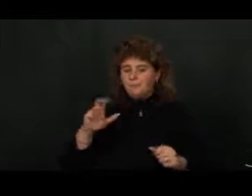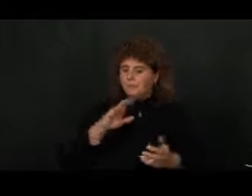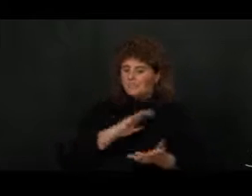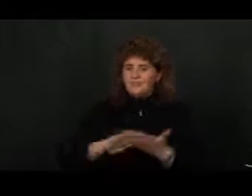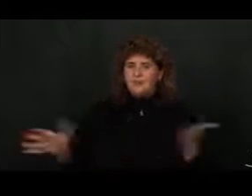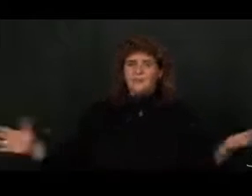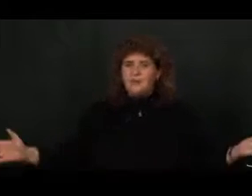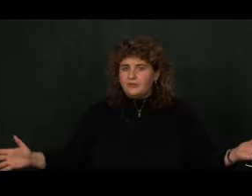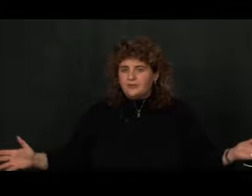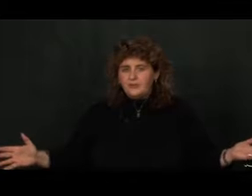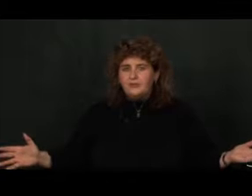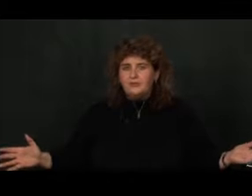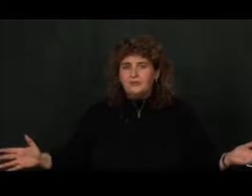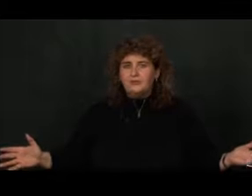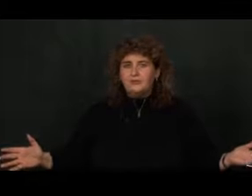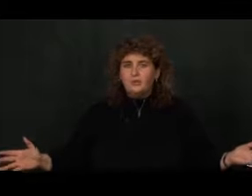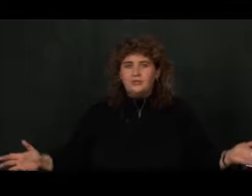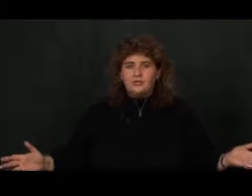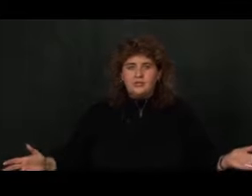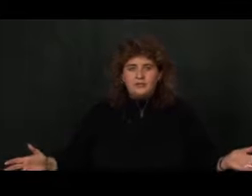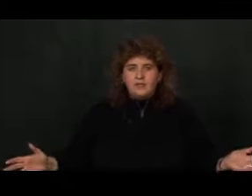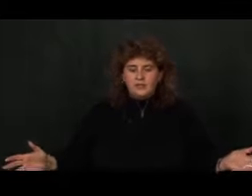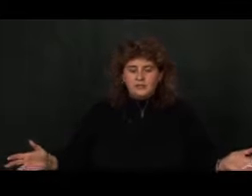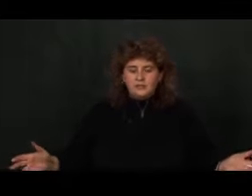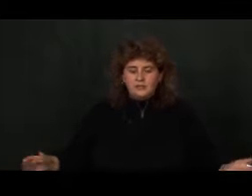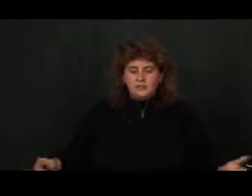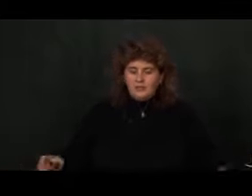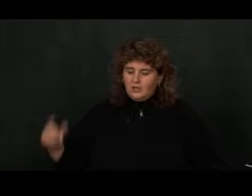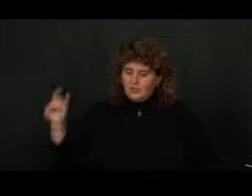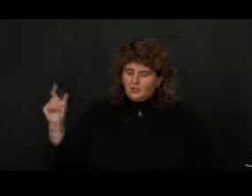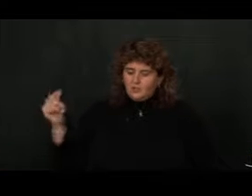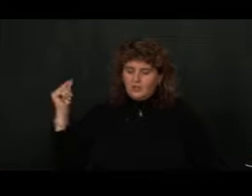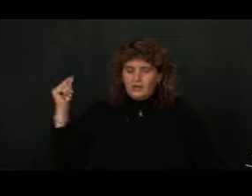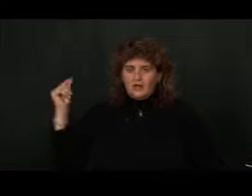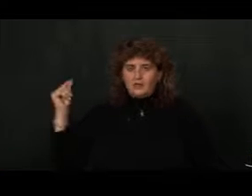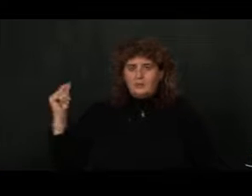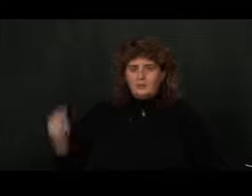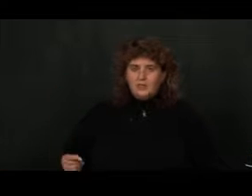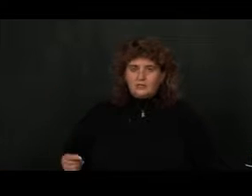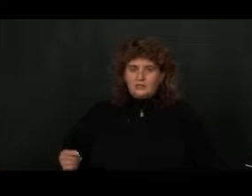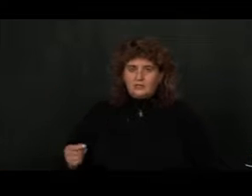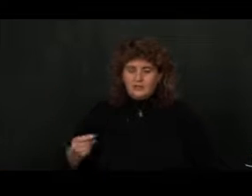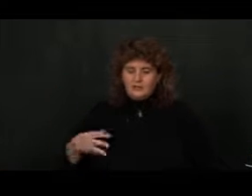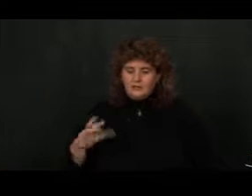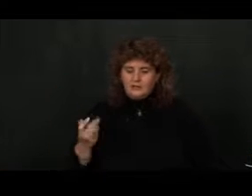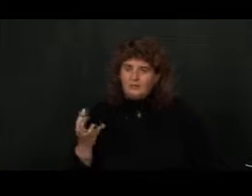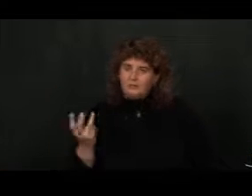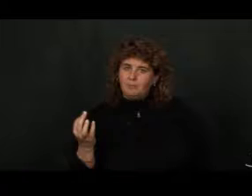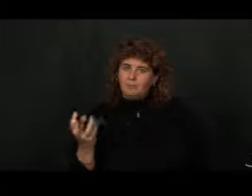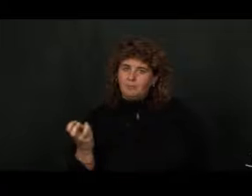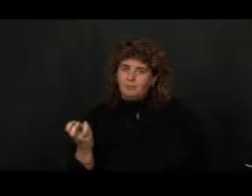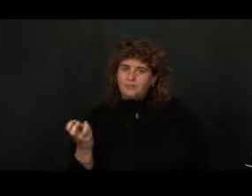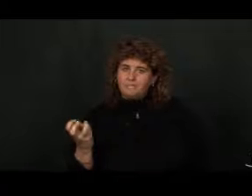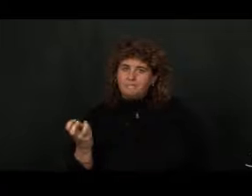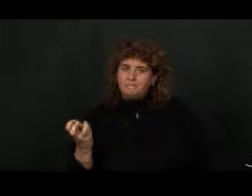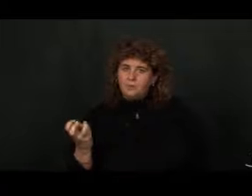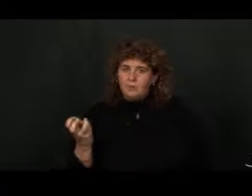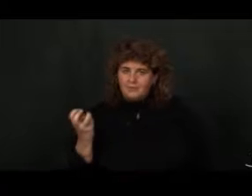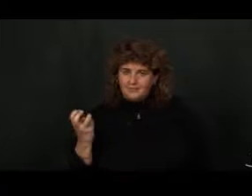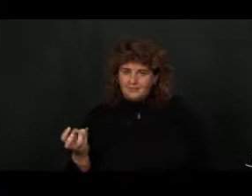the easiest way to tell what the causative agent is? You put a little hydrogen peroxide on it. If it bubbles, or if it's